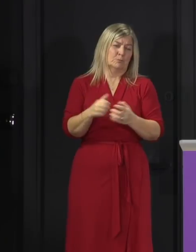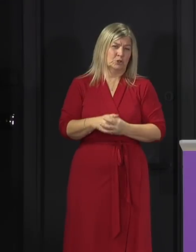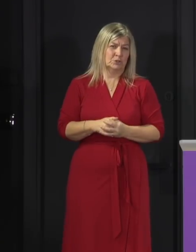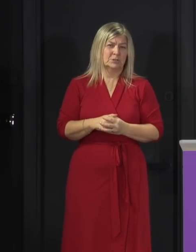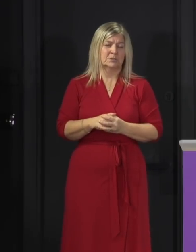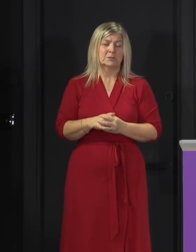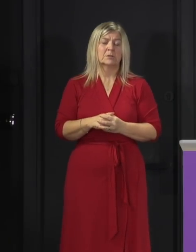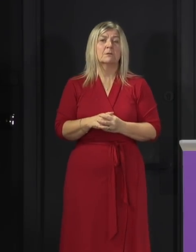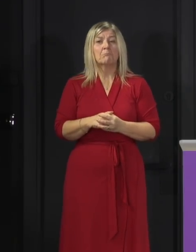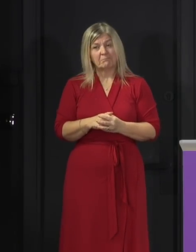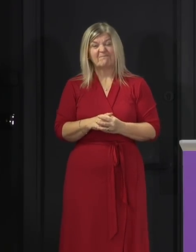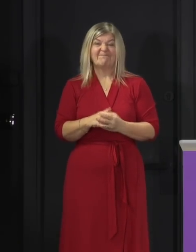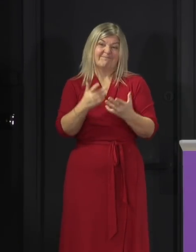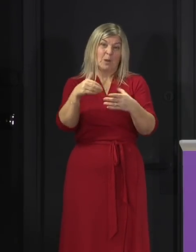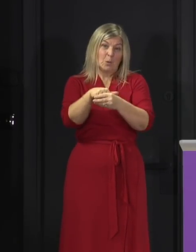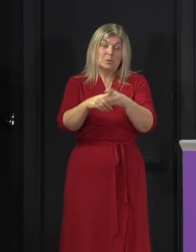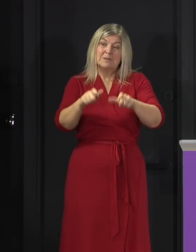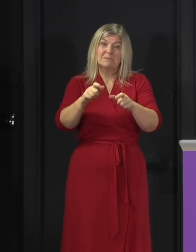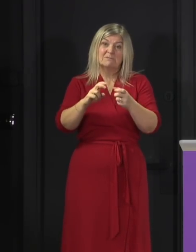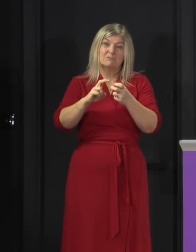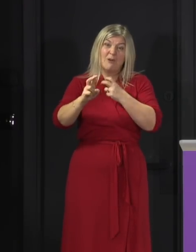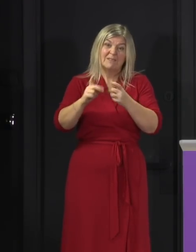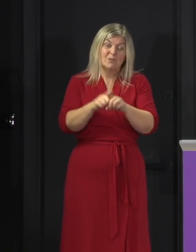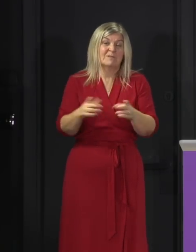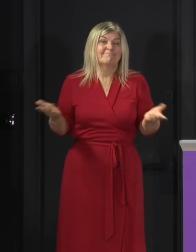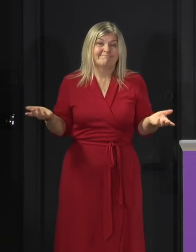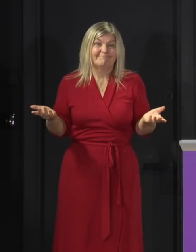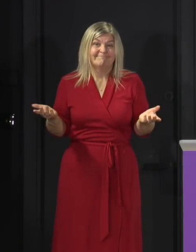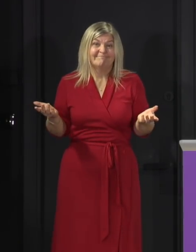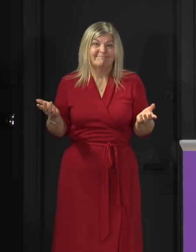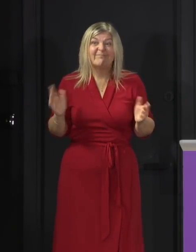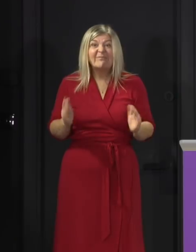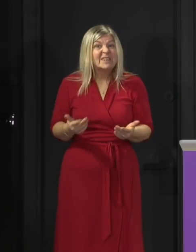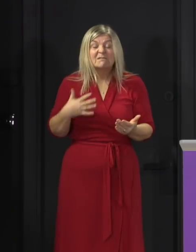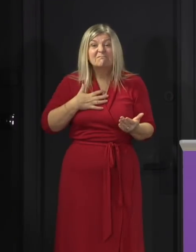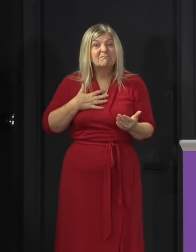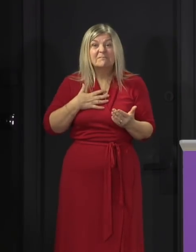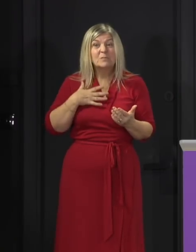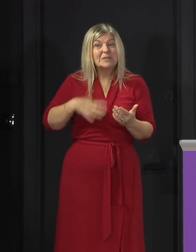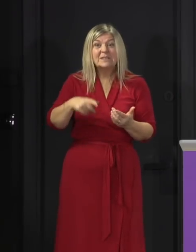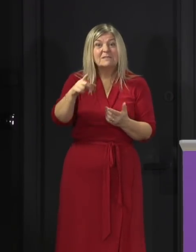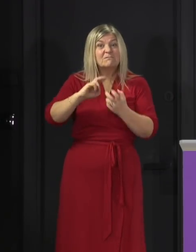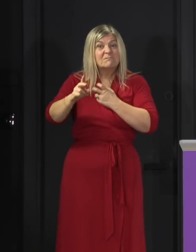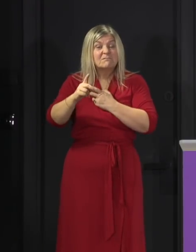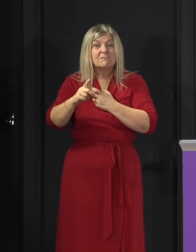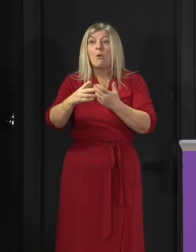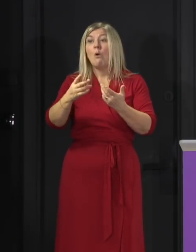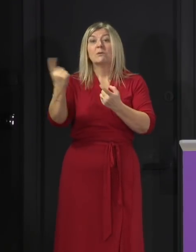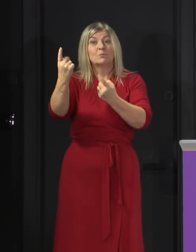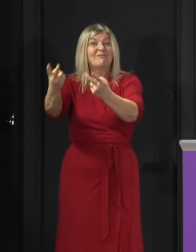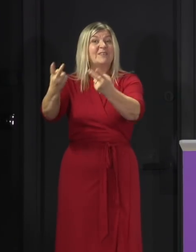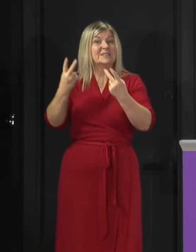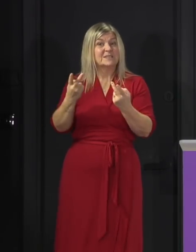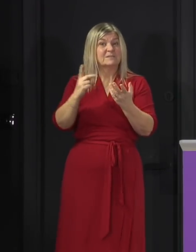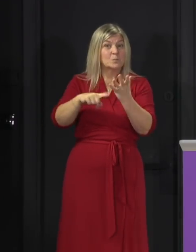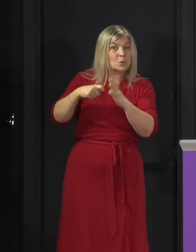apply in terms of people travelling as well. If you don't have to have somebody travelling from another part of the UK, or